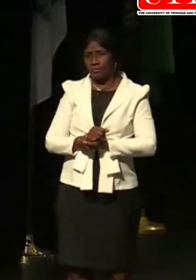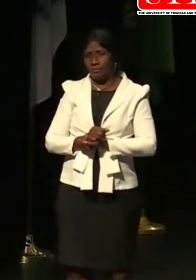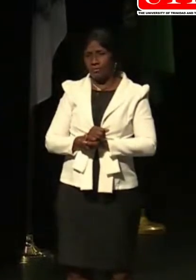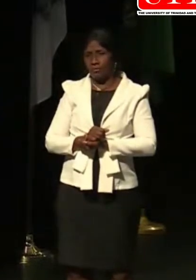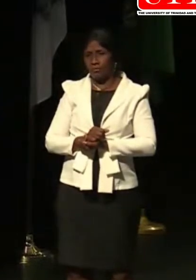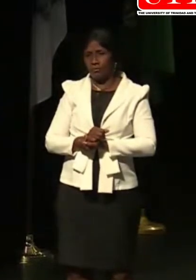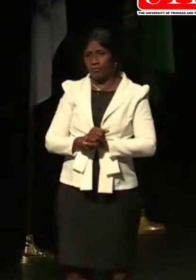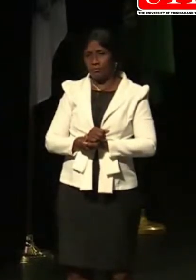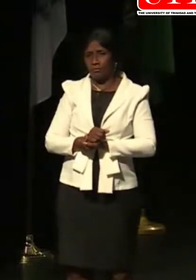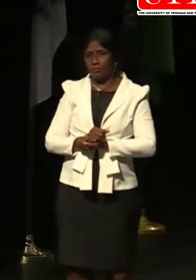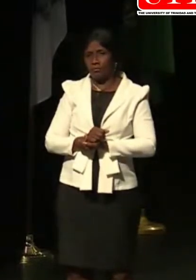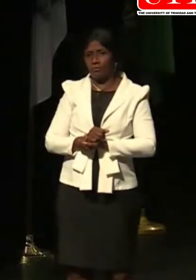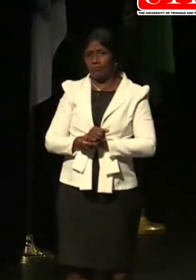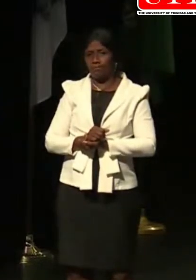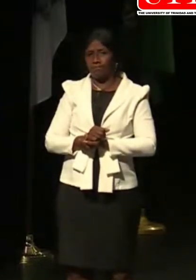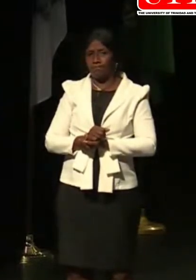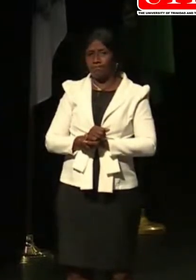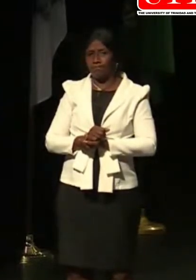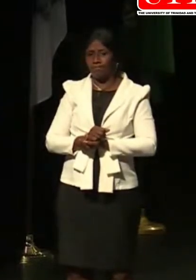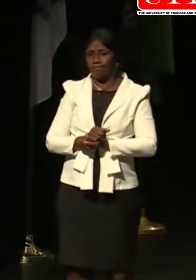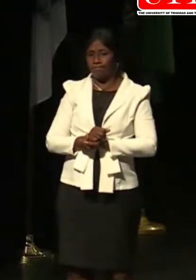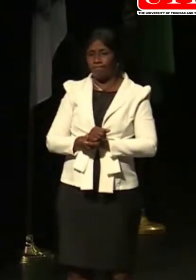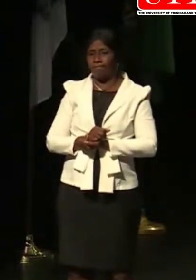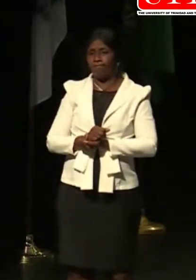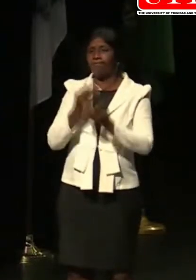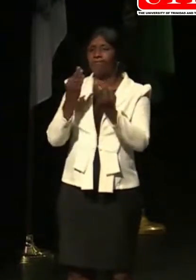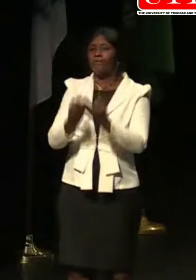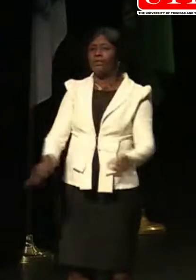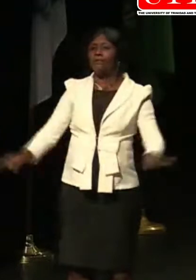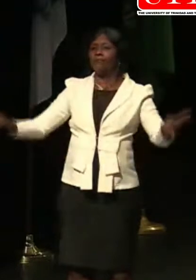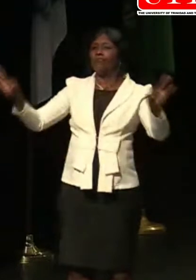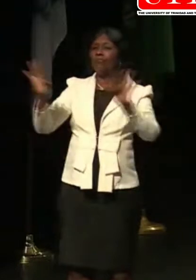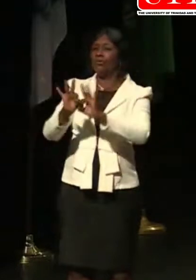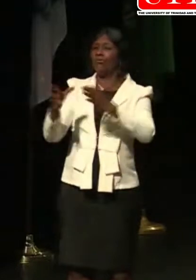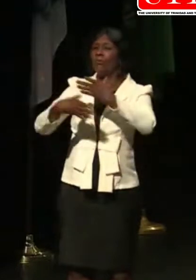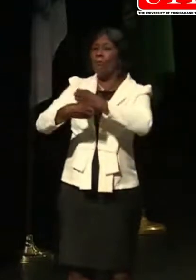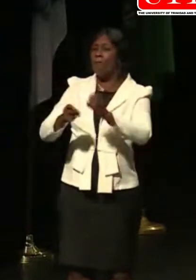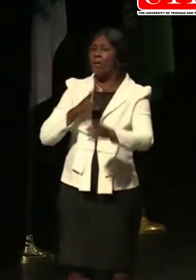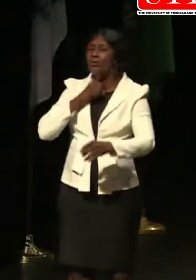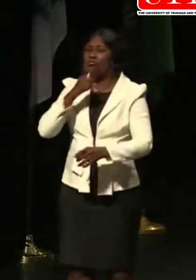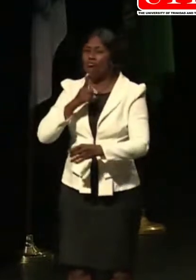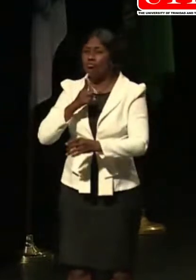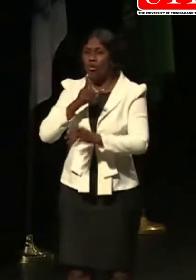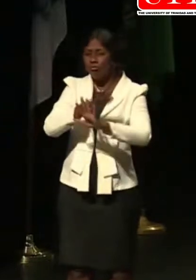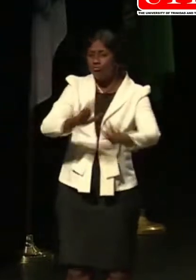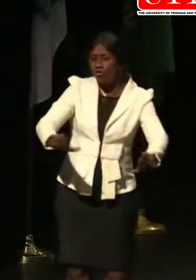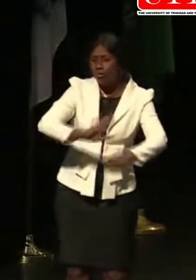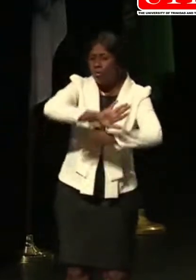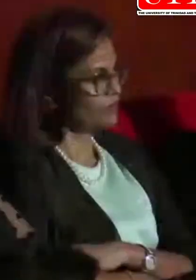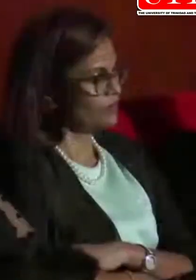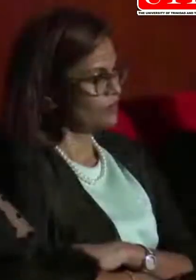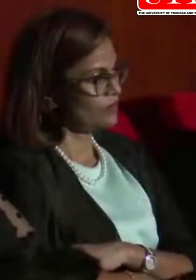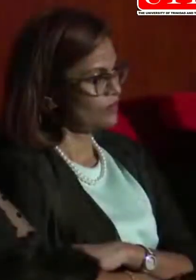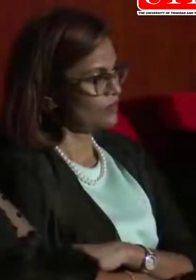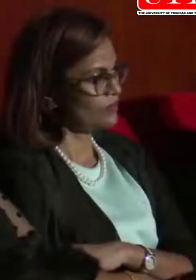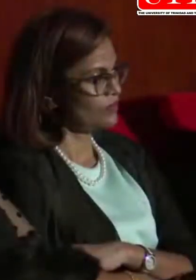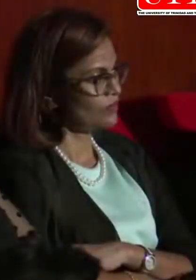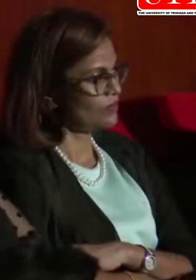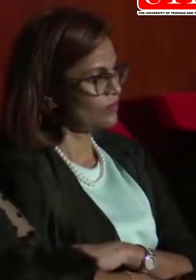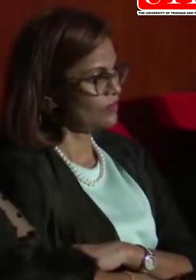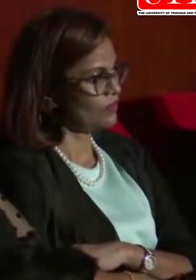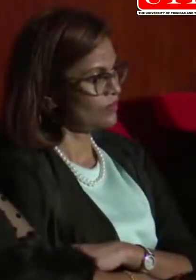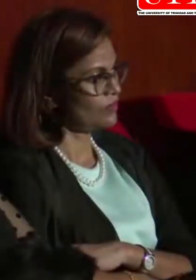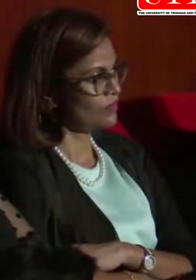possible to ensure all of our children get an education that will move them out of poverty and to become a solid